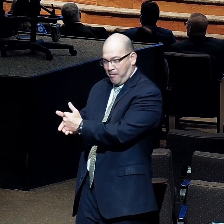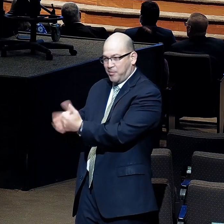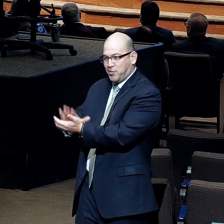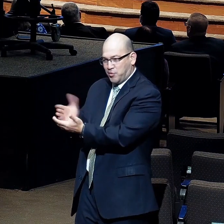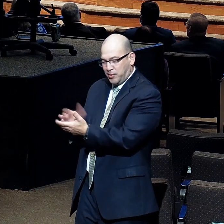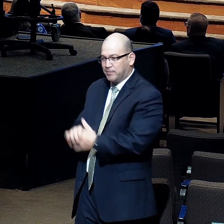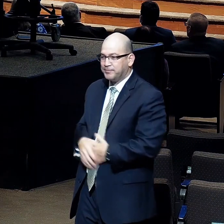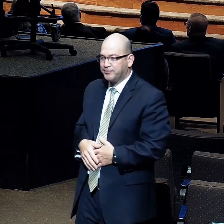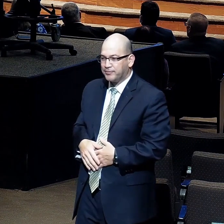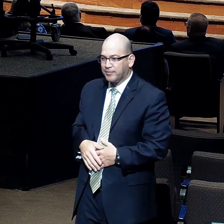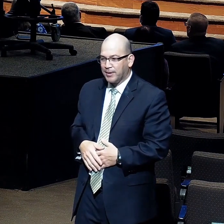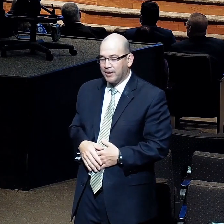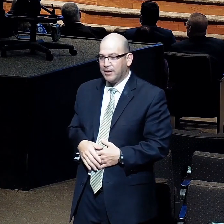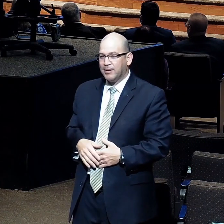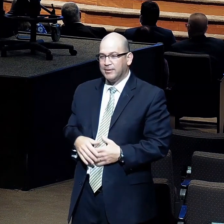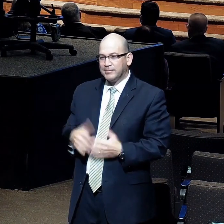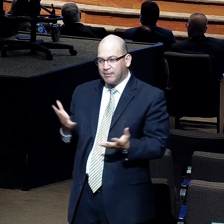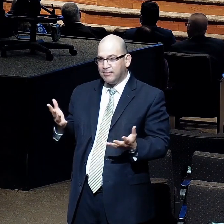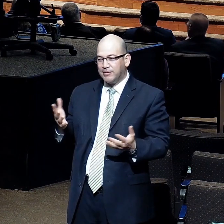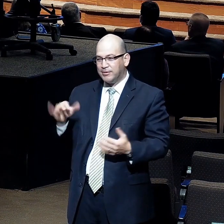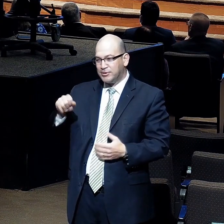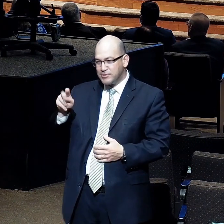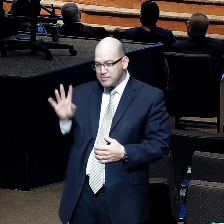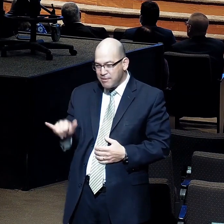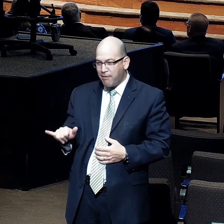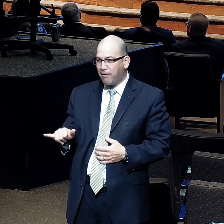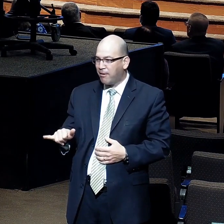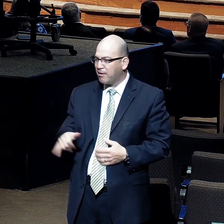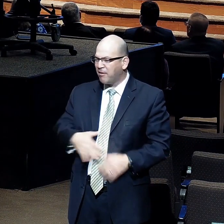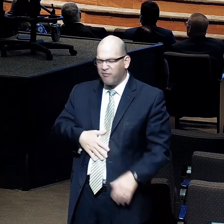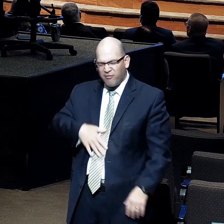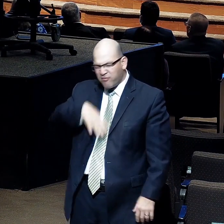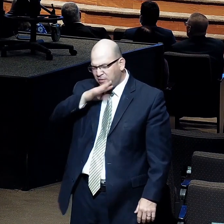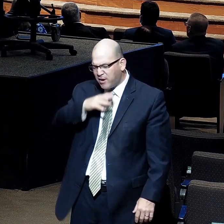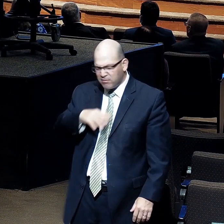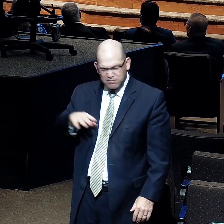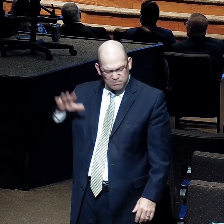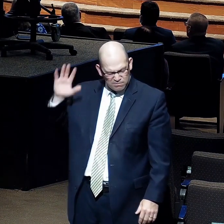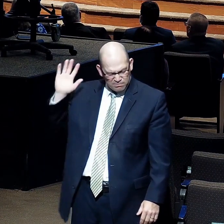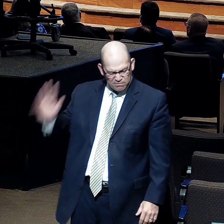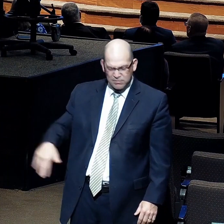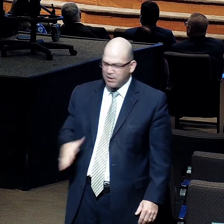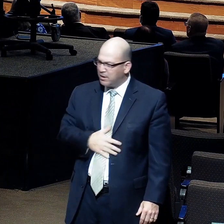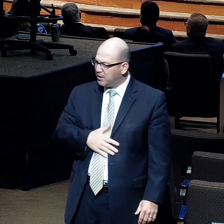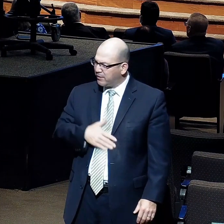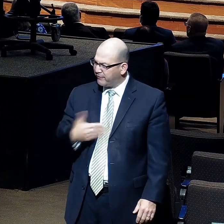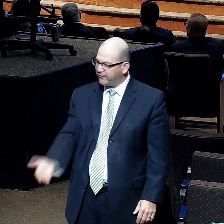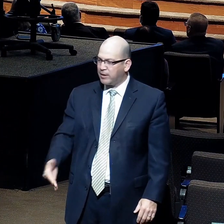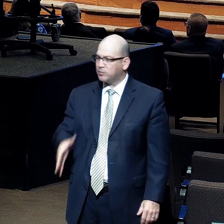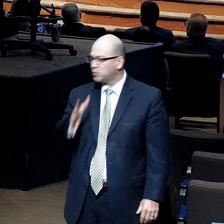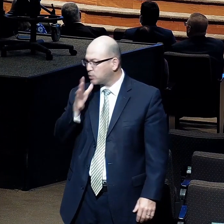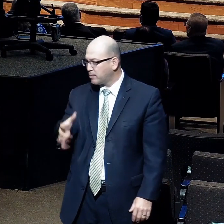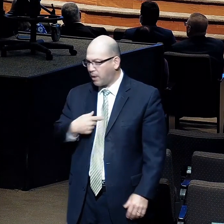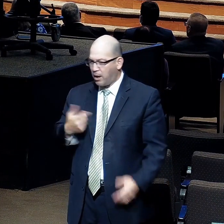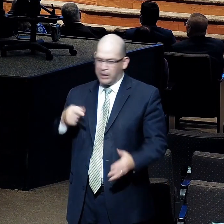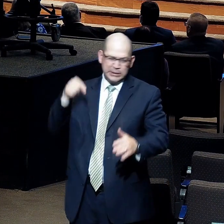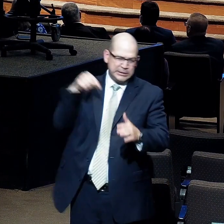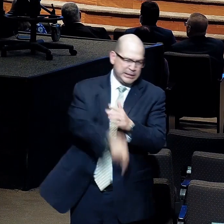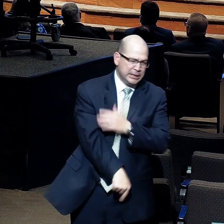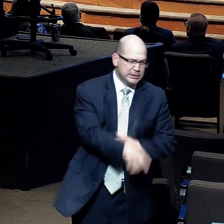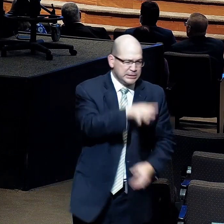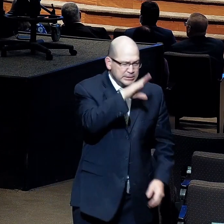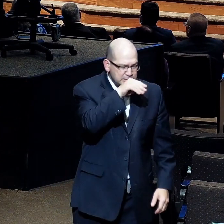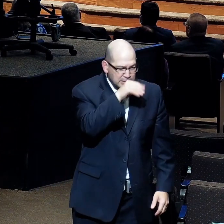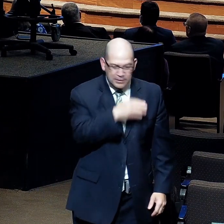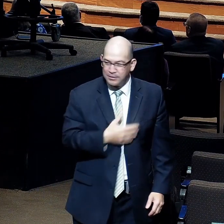his chores and his sister's, he had enough. He couldn't stand it. So he confessed to his grandma they had killed her duck. "I know,